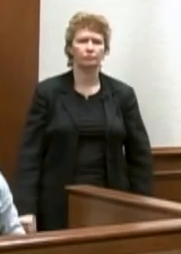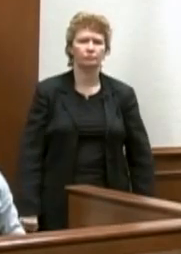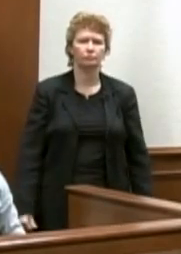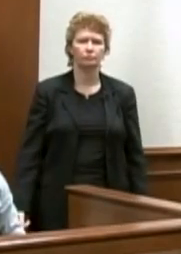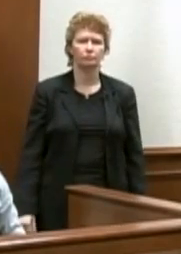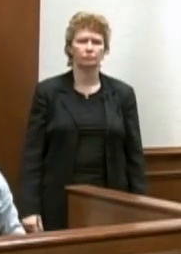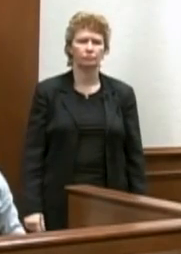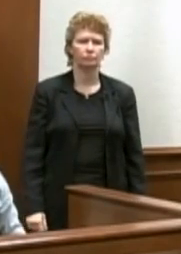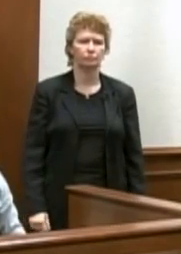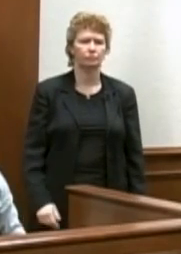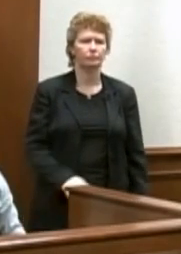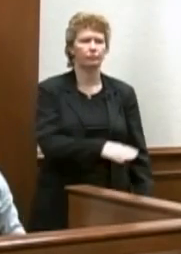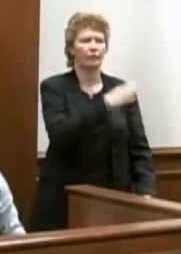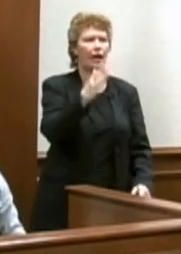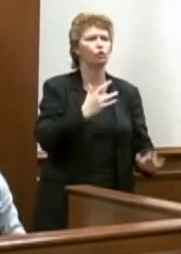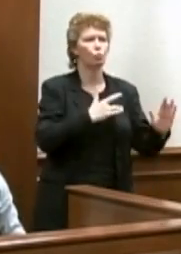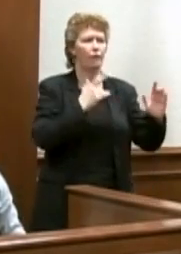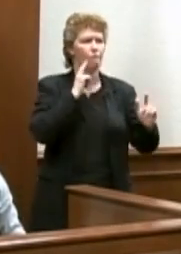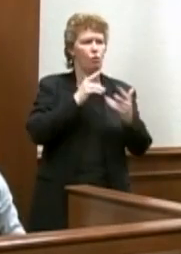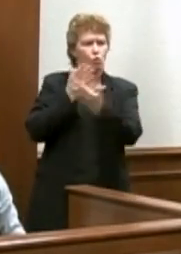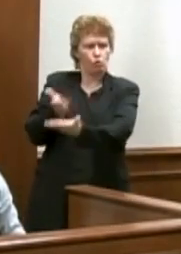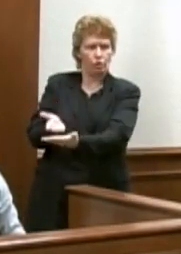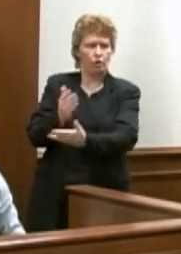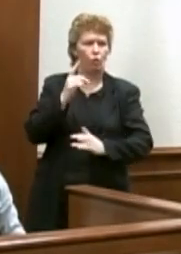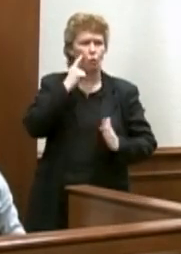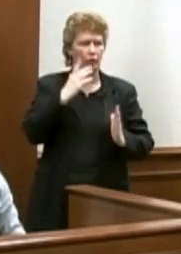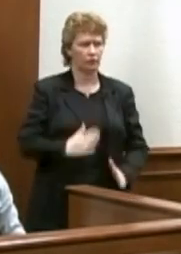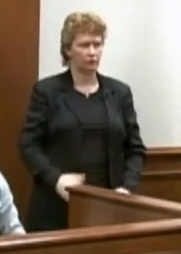I do. Please swear the witness.